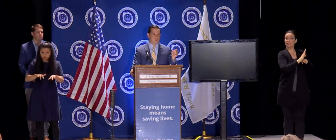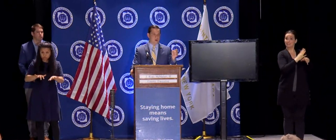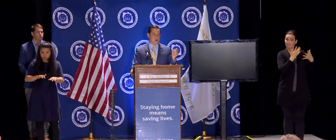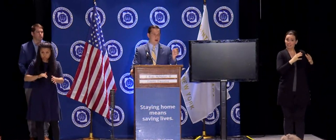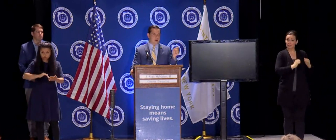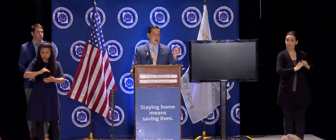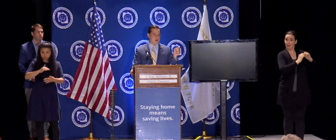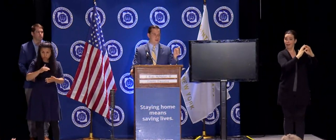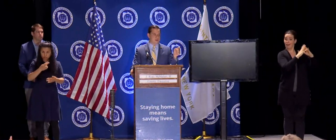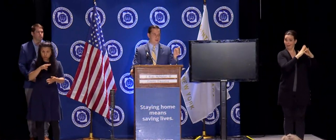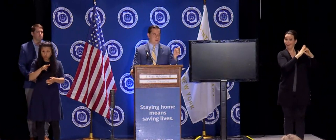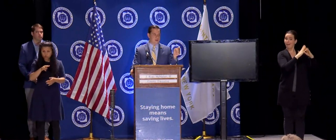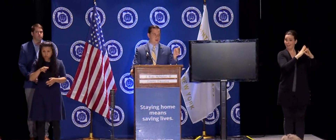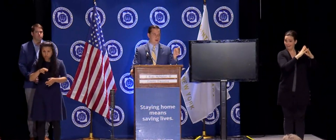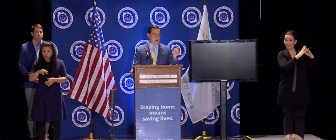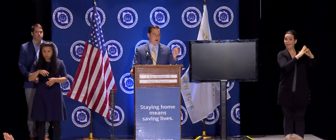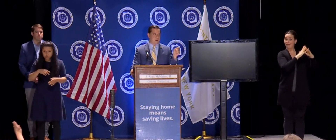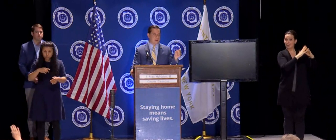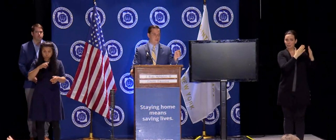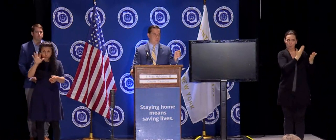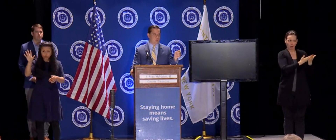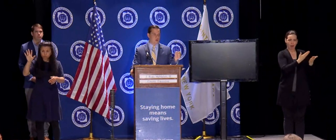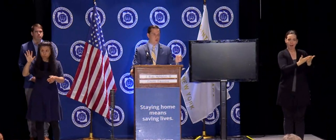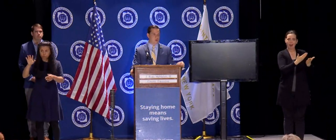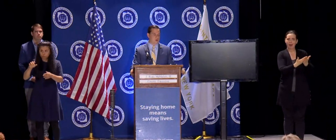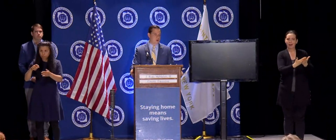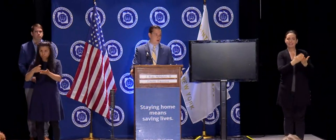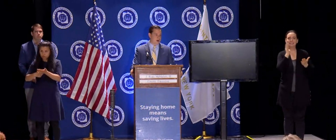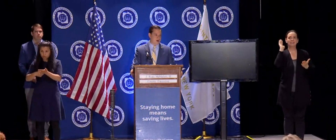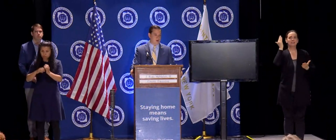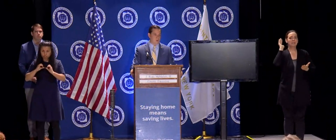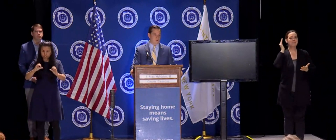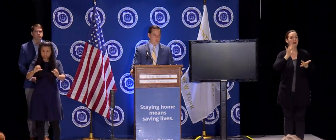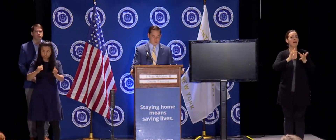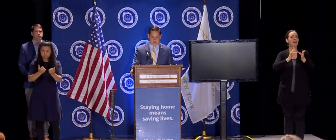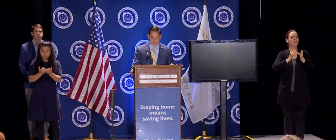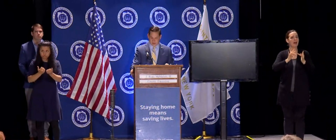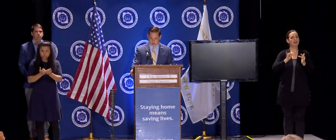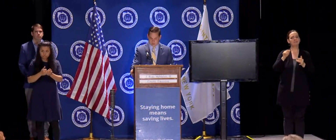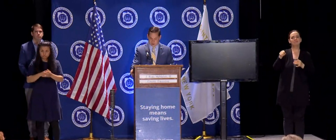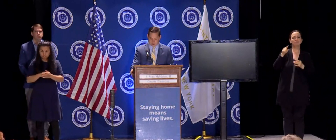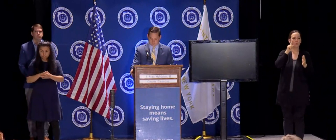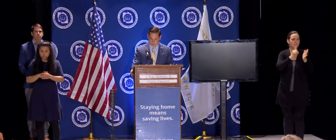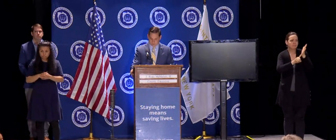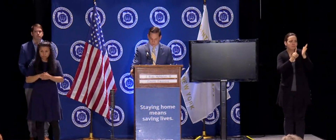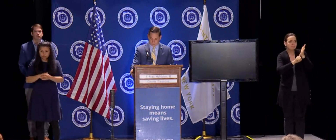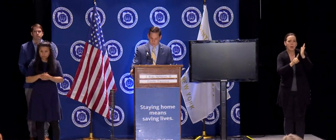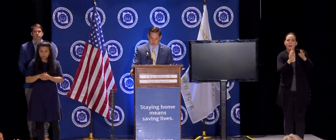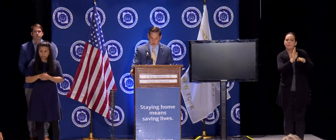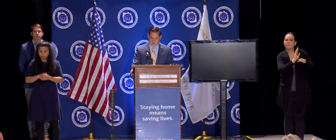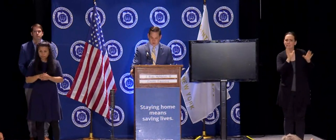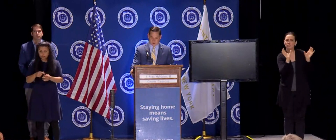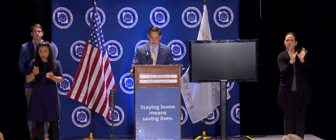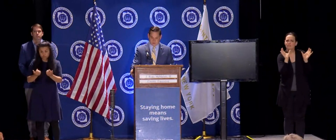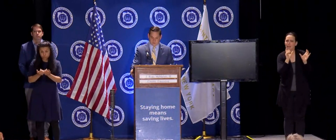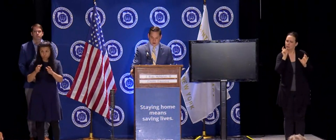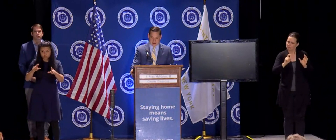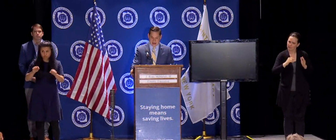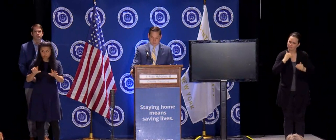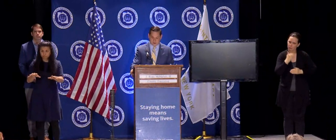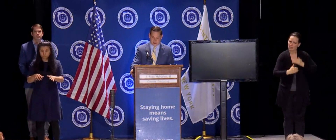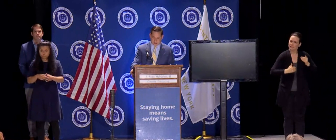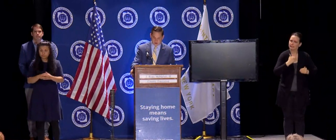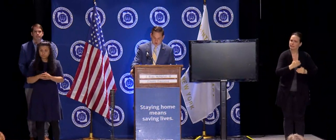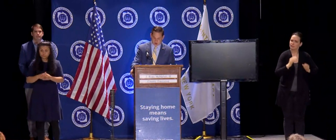to the online portal, which is needed to be done. Certainly, we're